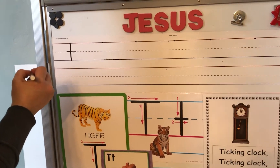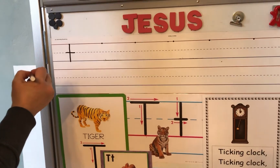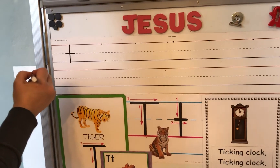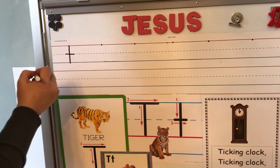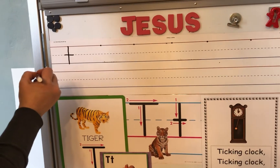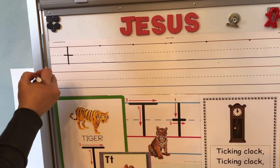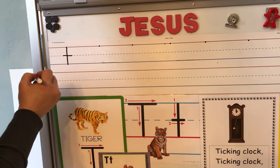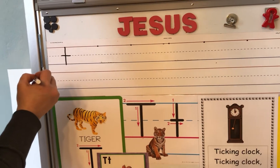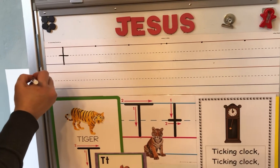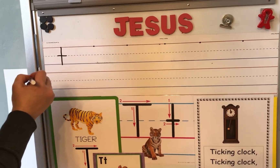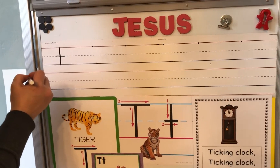Oopsie, excuse me.